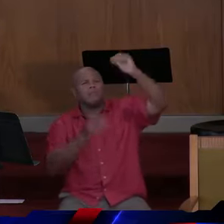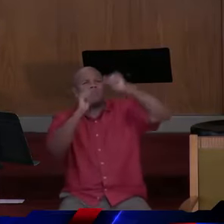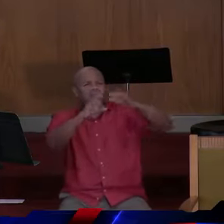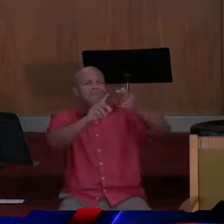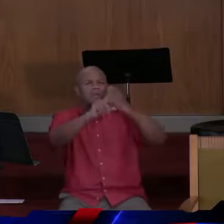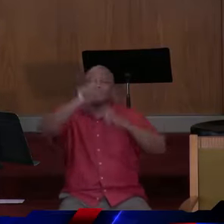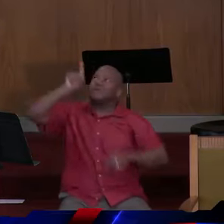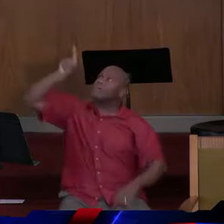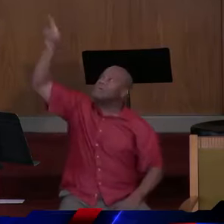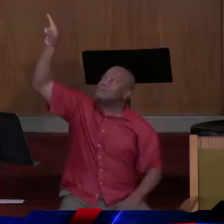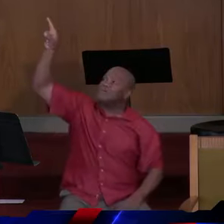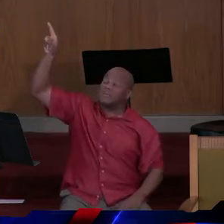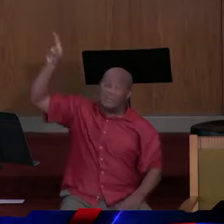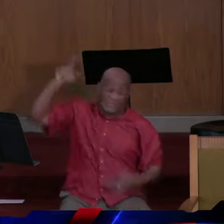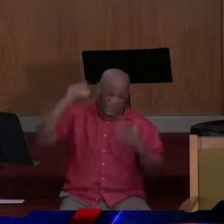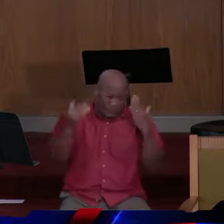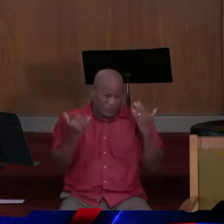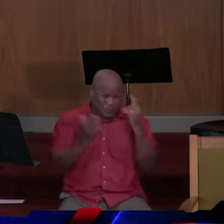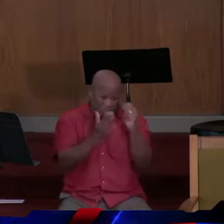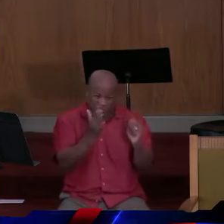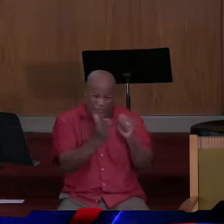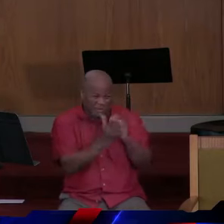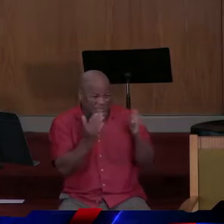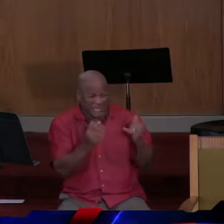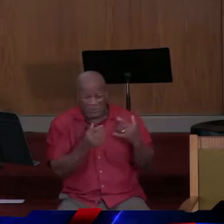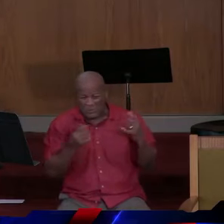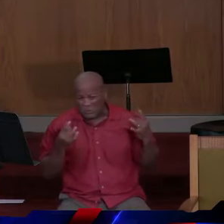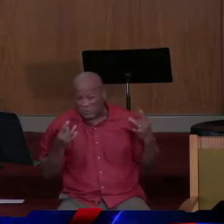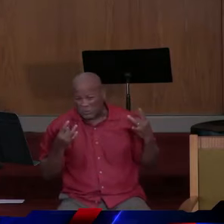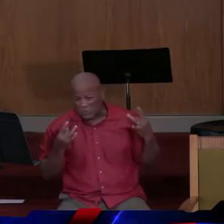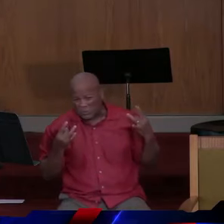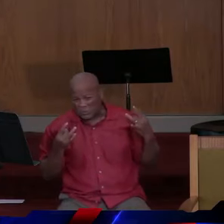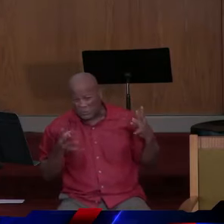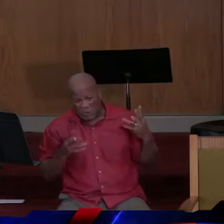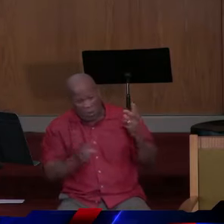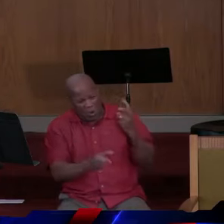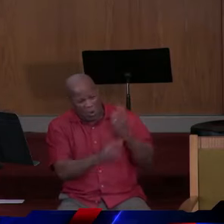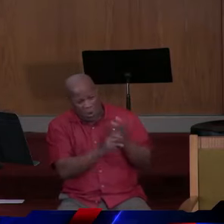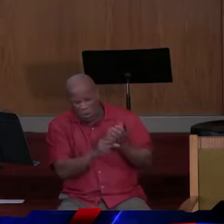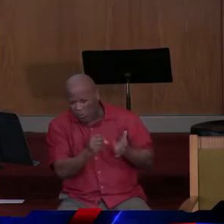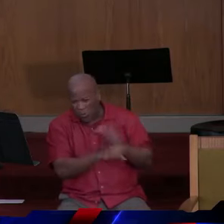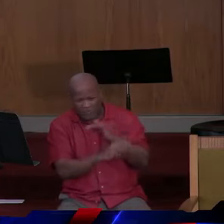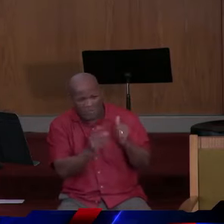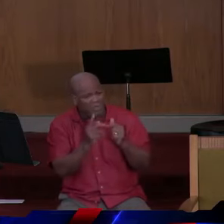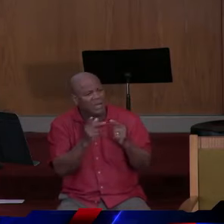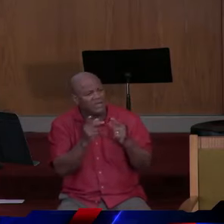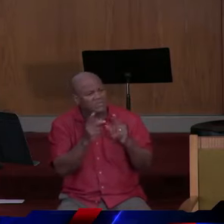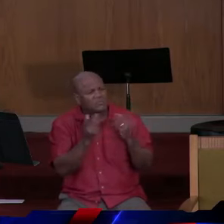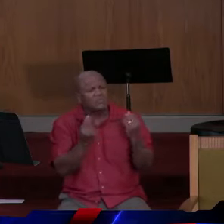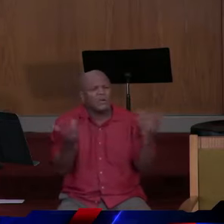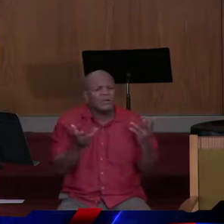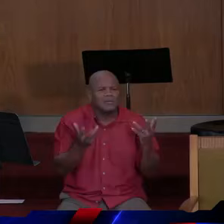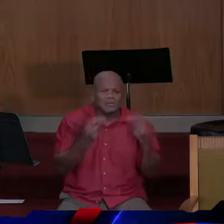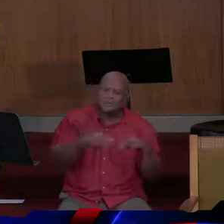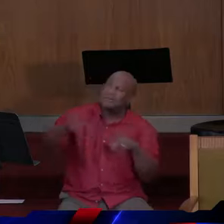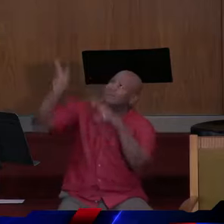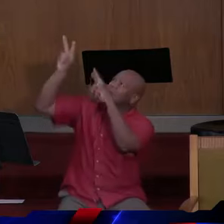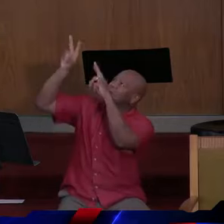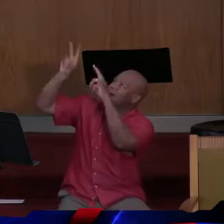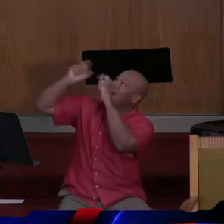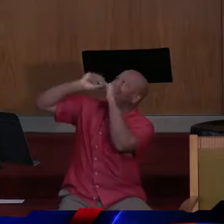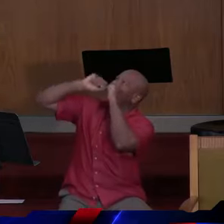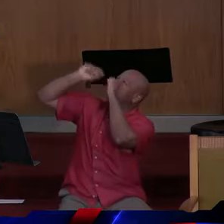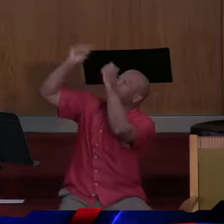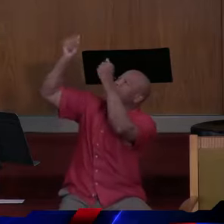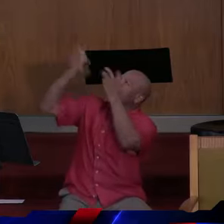And I know this is a troubling time, a cause for anxiety, concern, but look up and be blessed. Look at what he said.